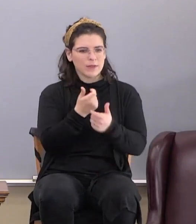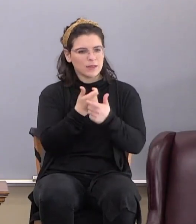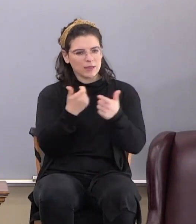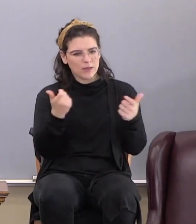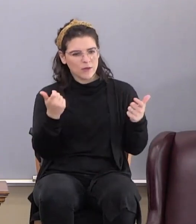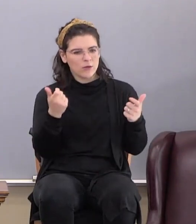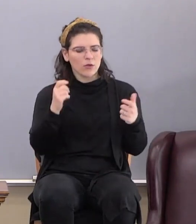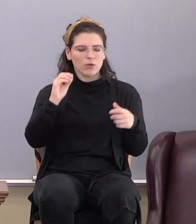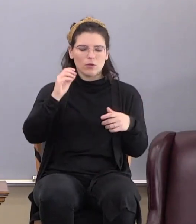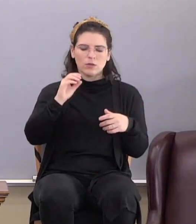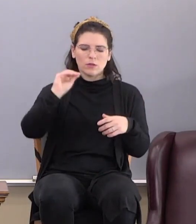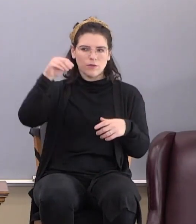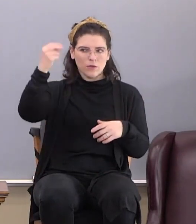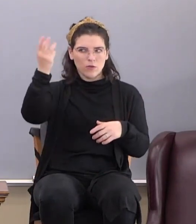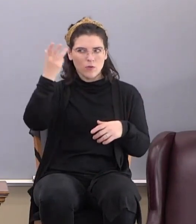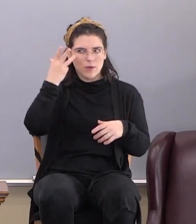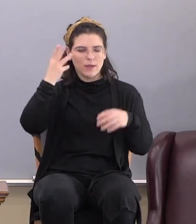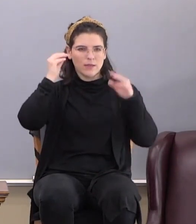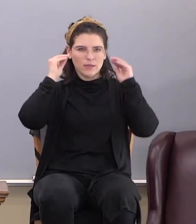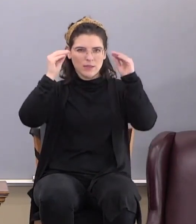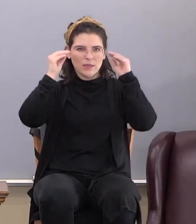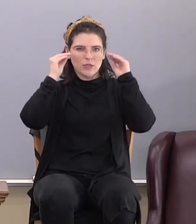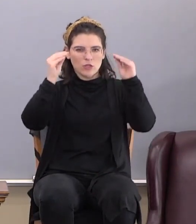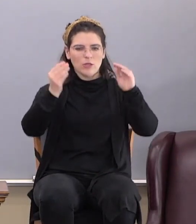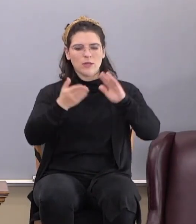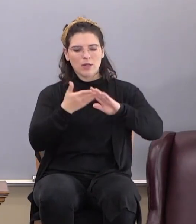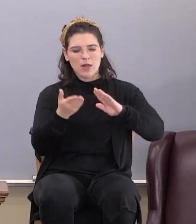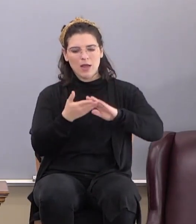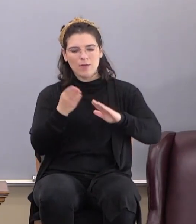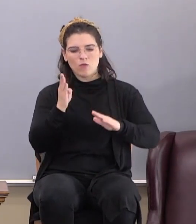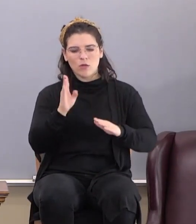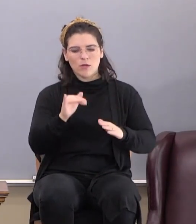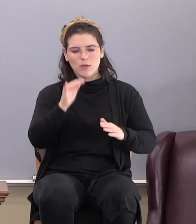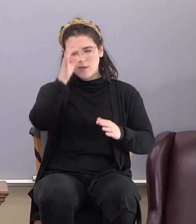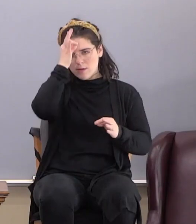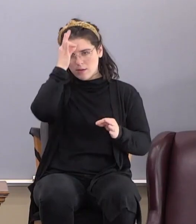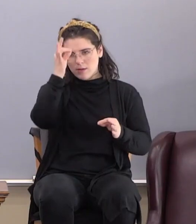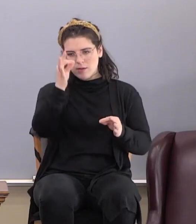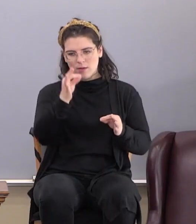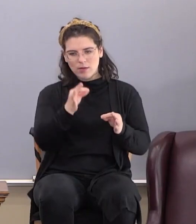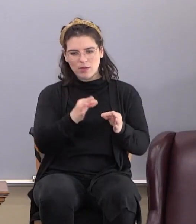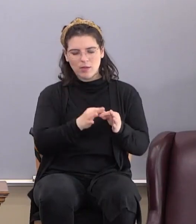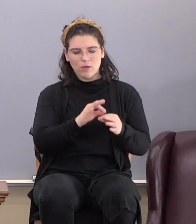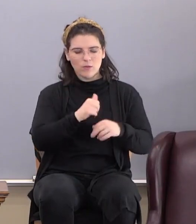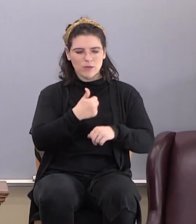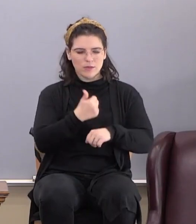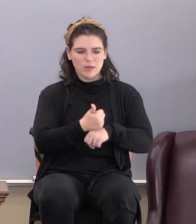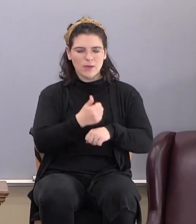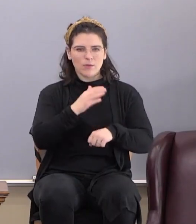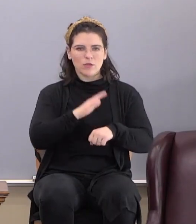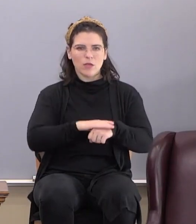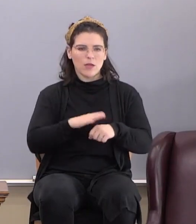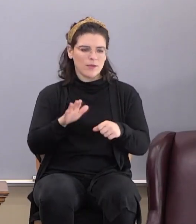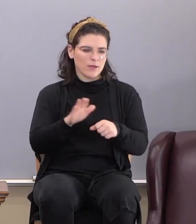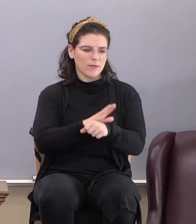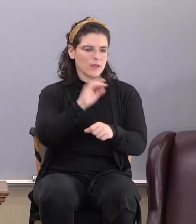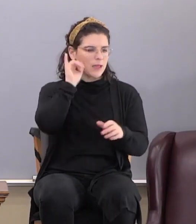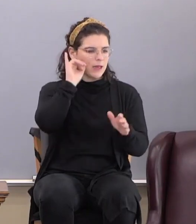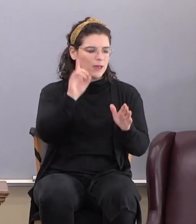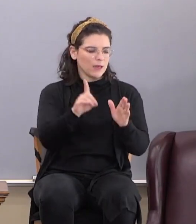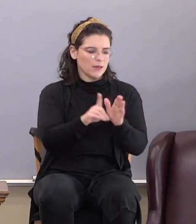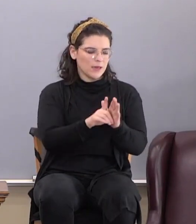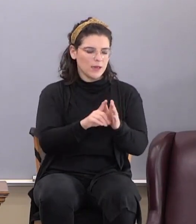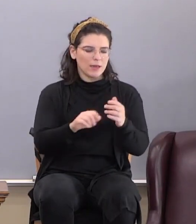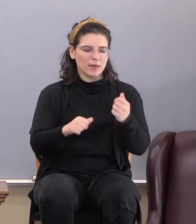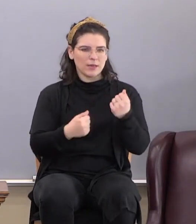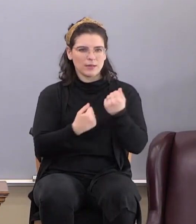grace principle, which operates by faith, which is founded upon our complete identity and